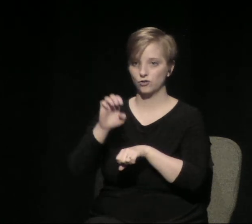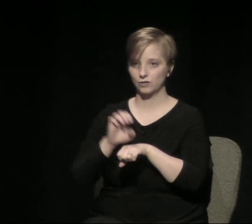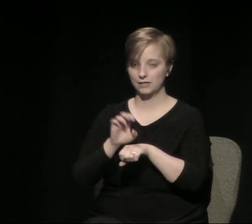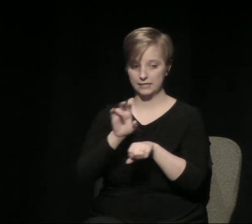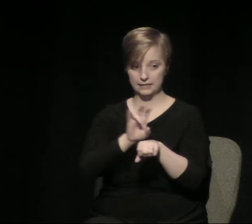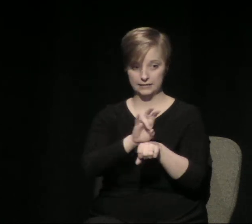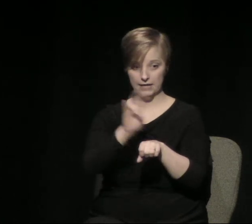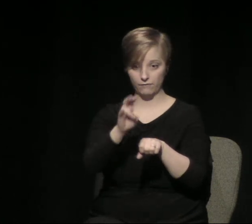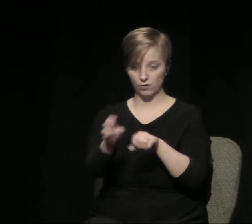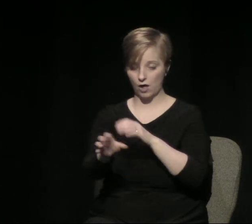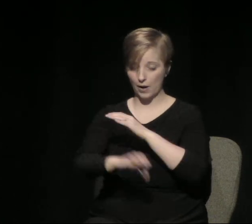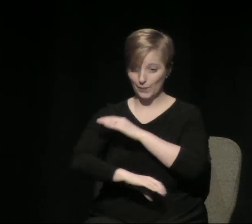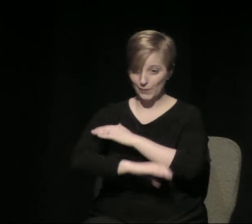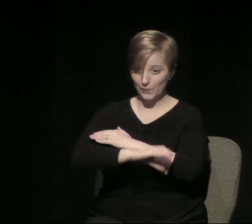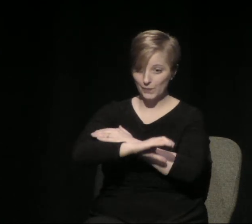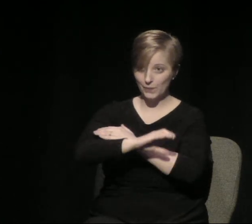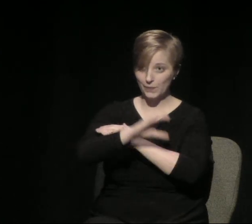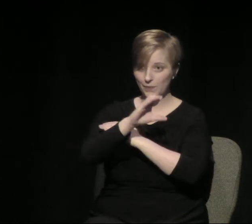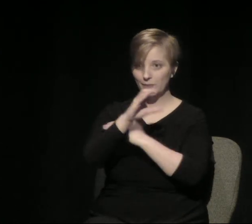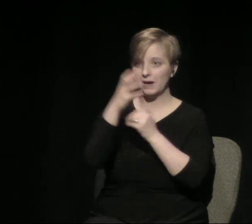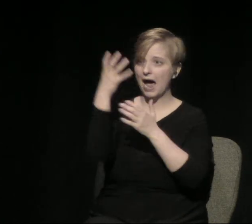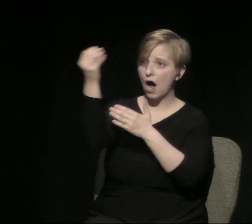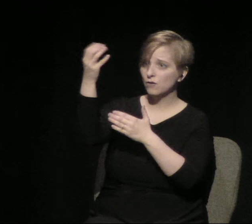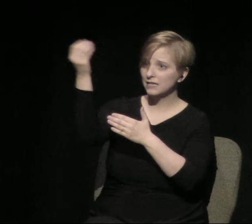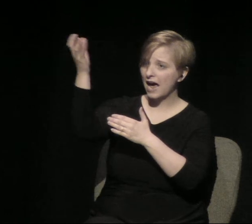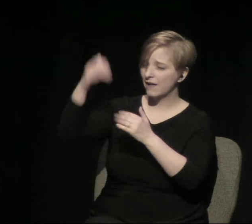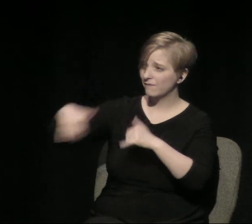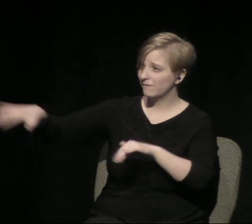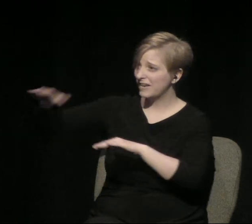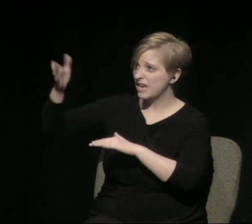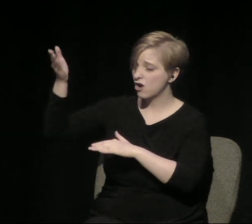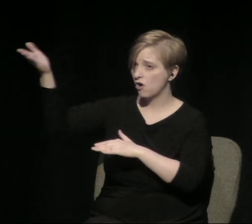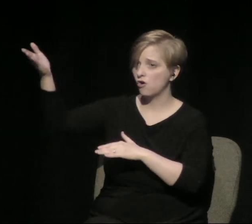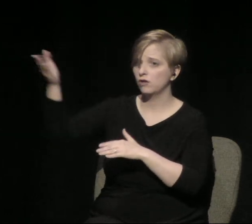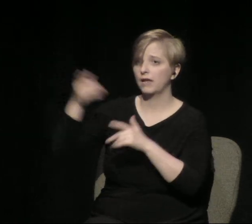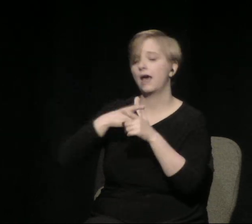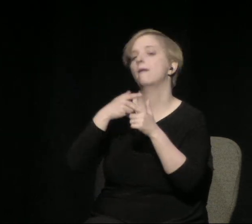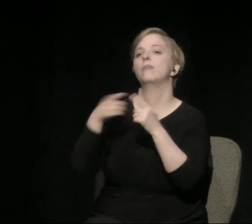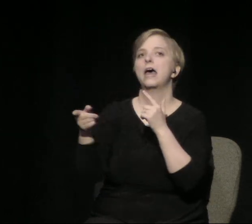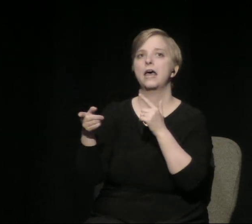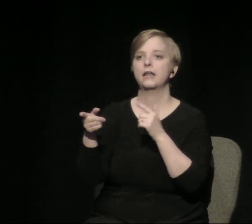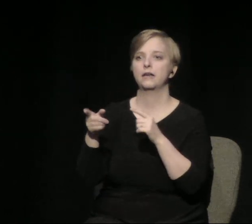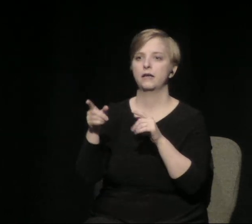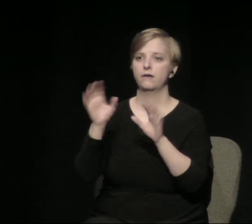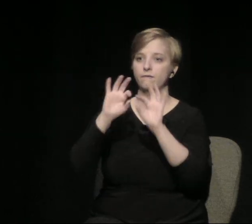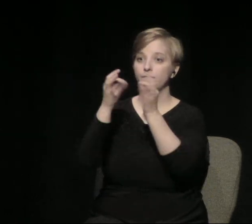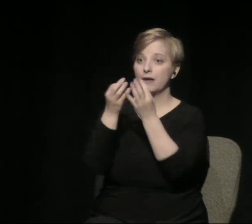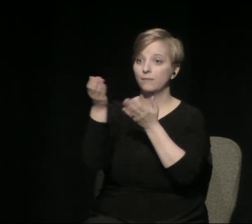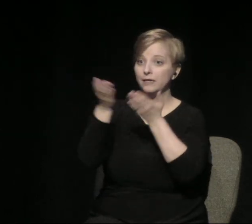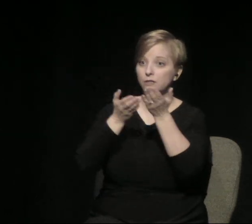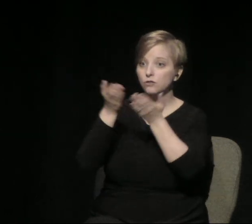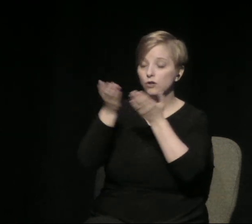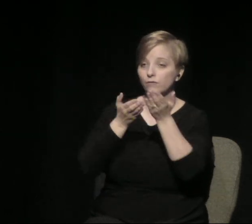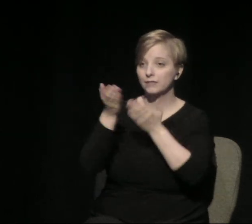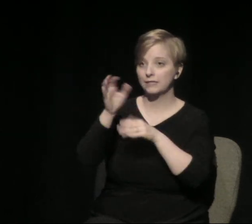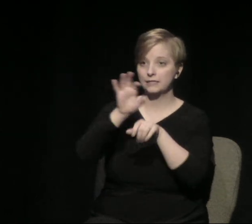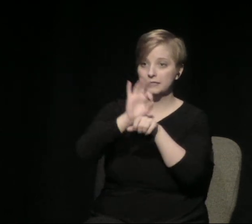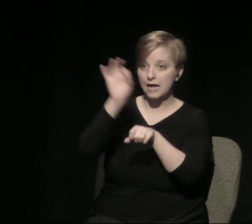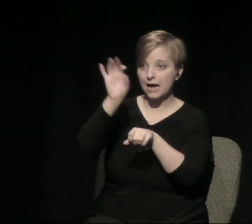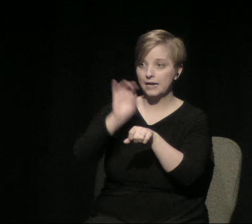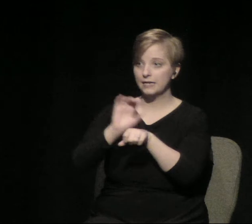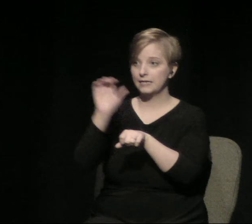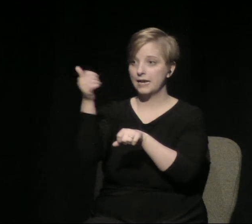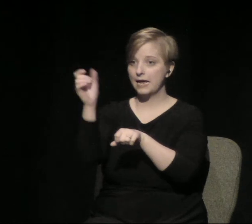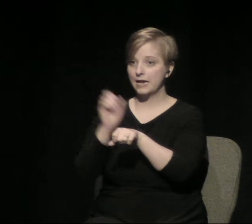o'clock sunrise service in the West Field, and then family services at 9, 10, and 11 in the West Field, and then